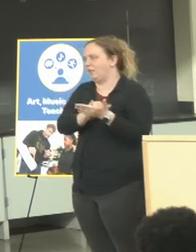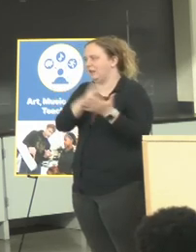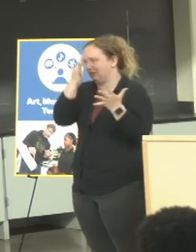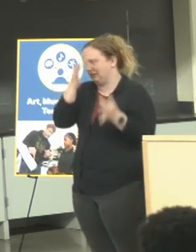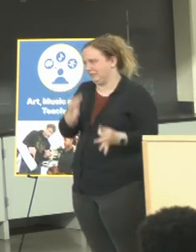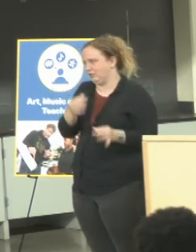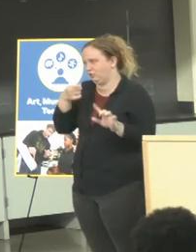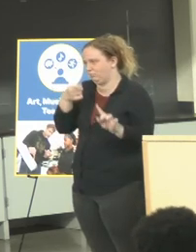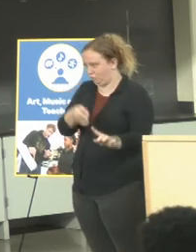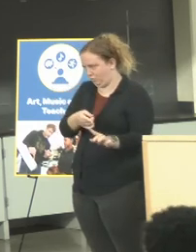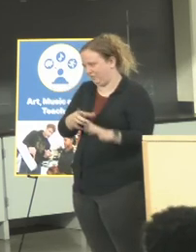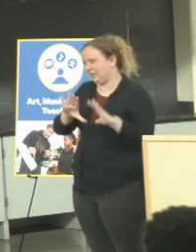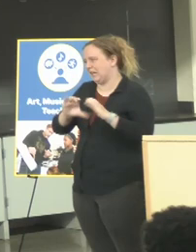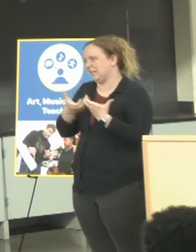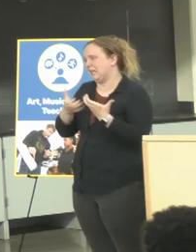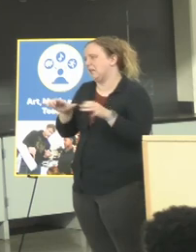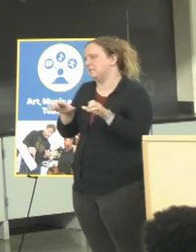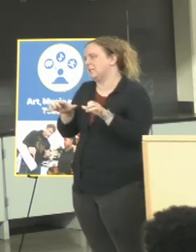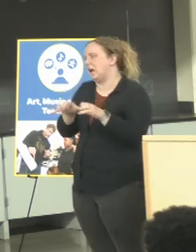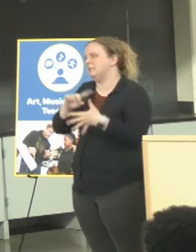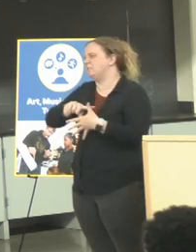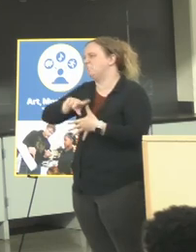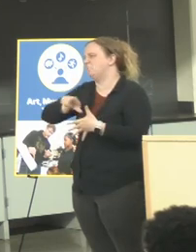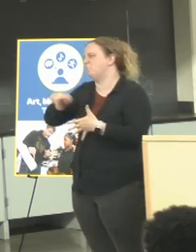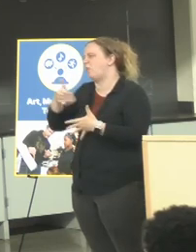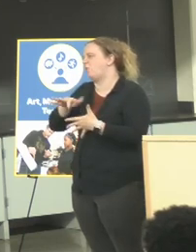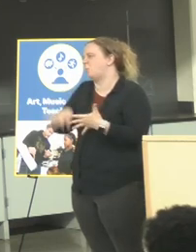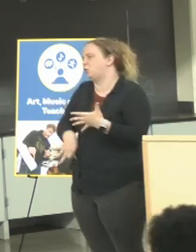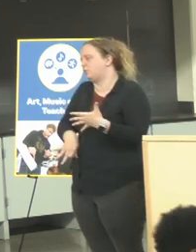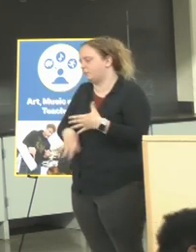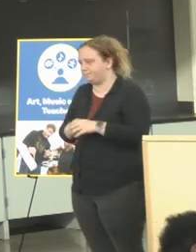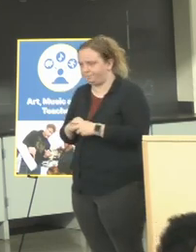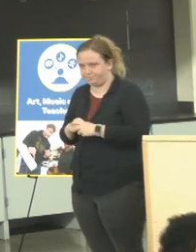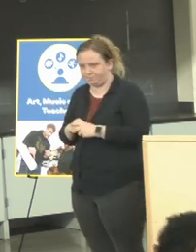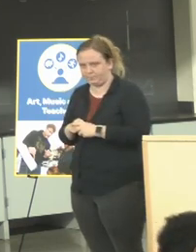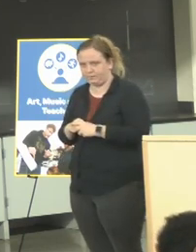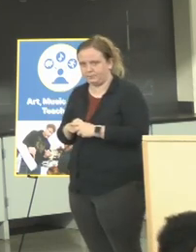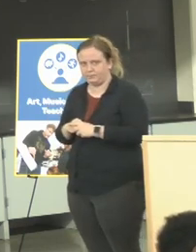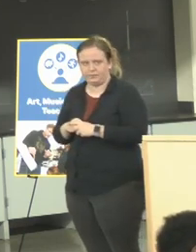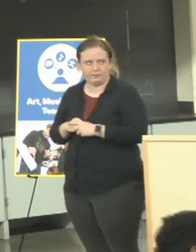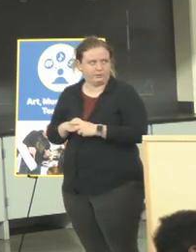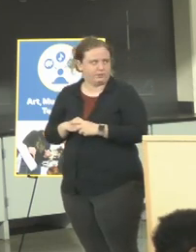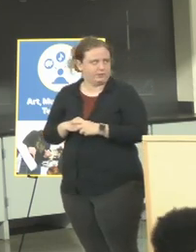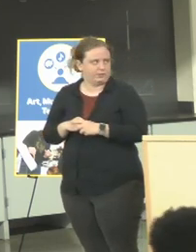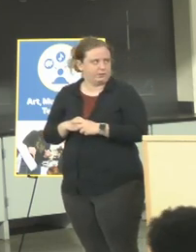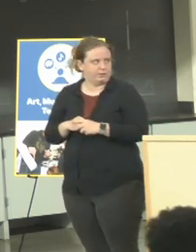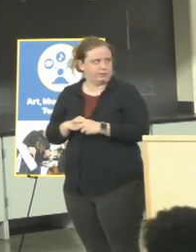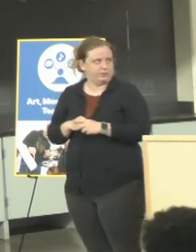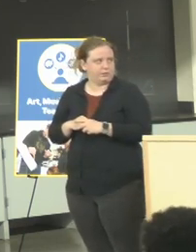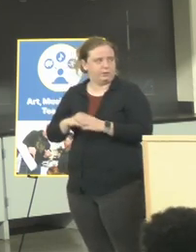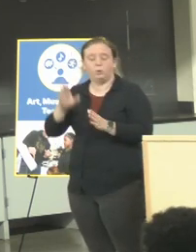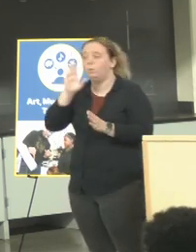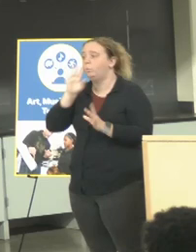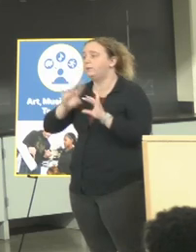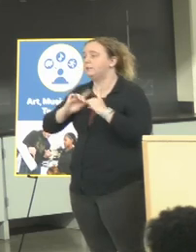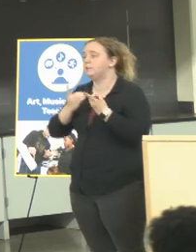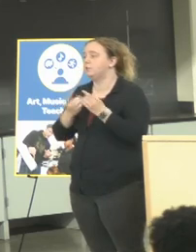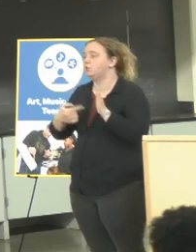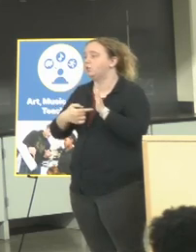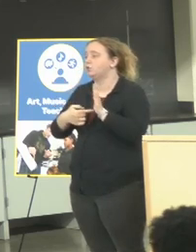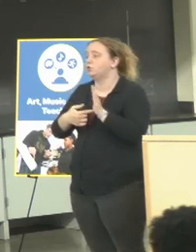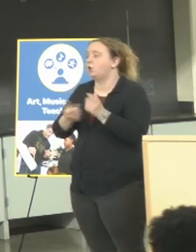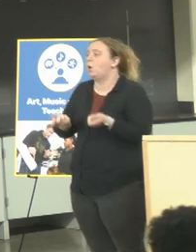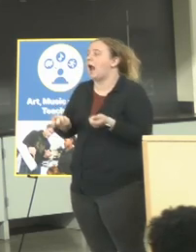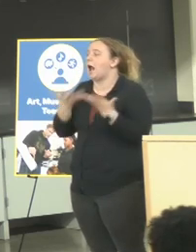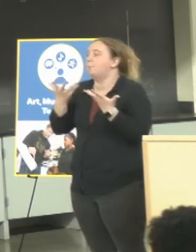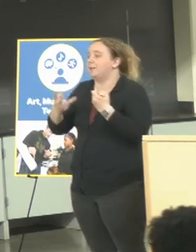options. Thank you. And there was a related question that I'll read. Will the district show what savings per year will come with